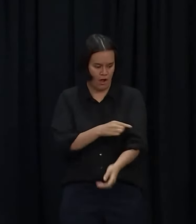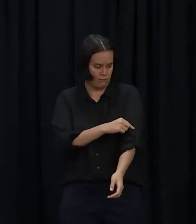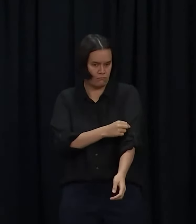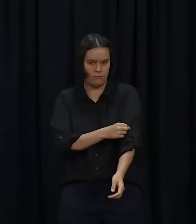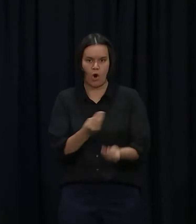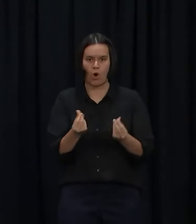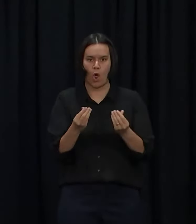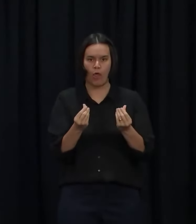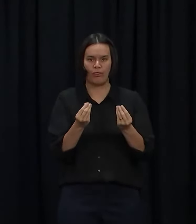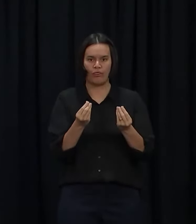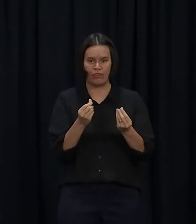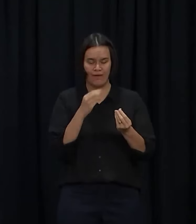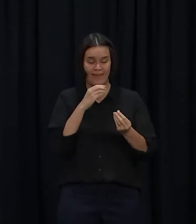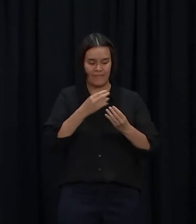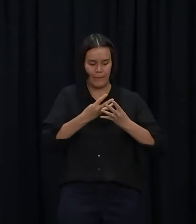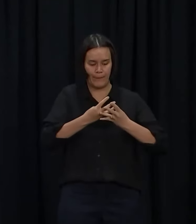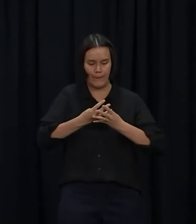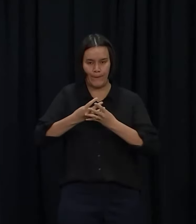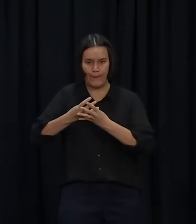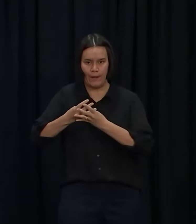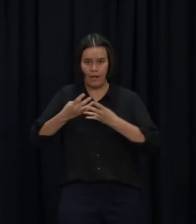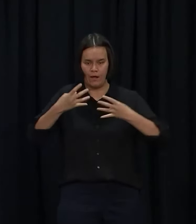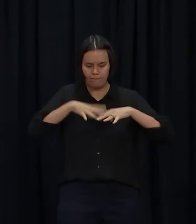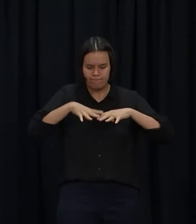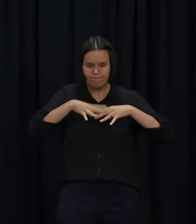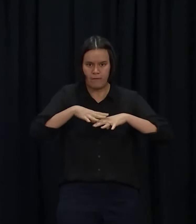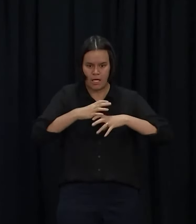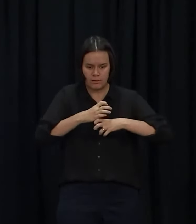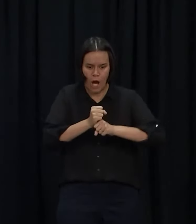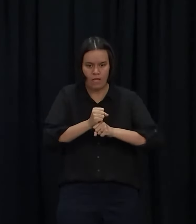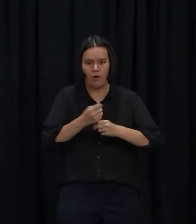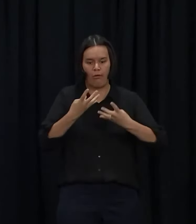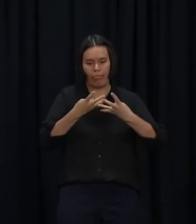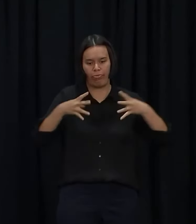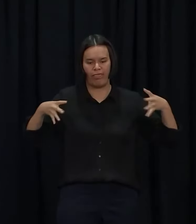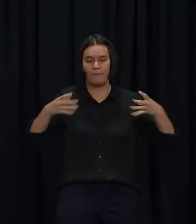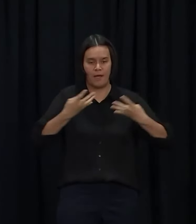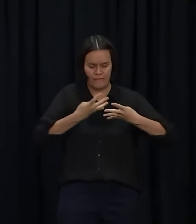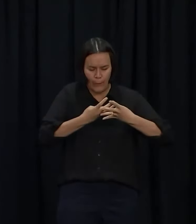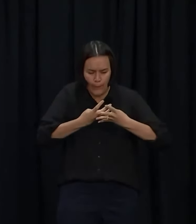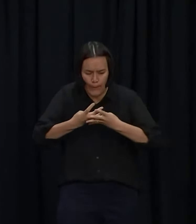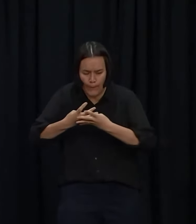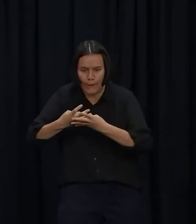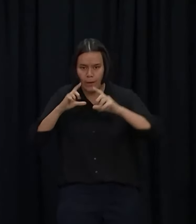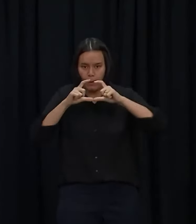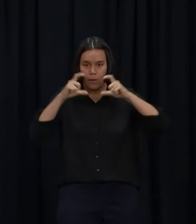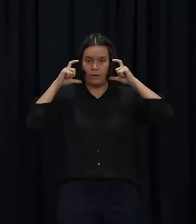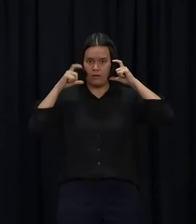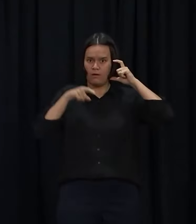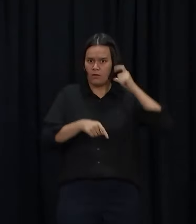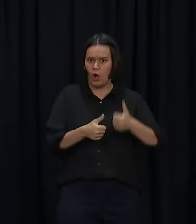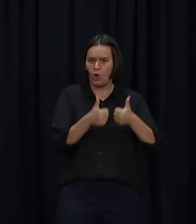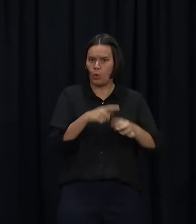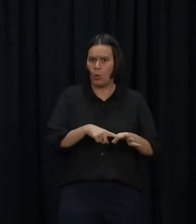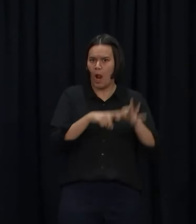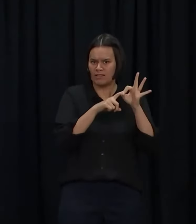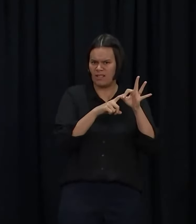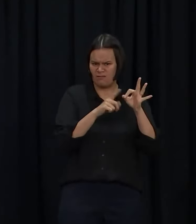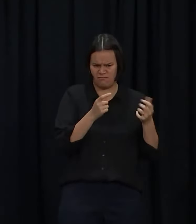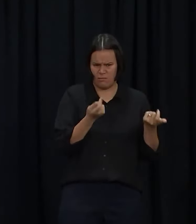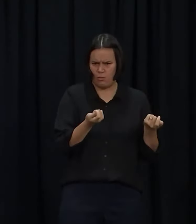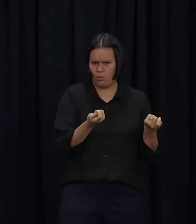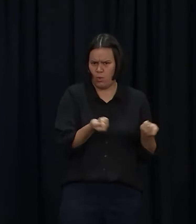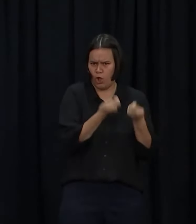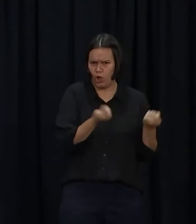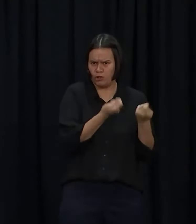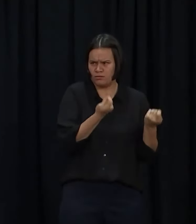or as good as an ill-fitting surgical grade mask. Why not just make it a rule that you have to have a